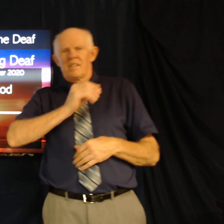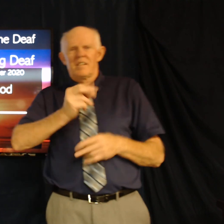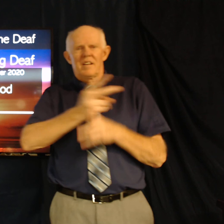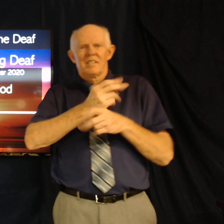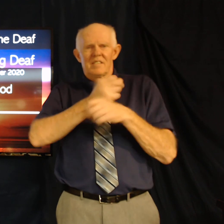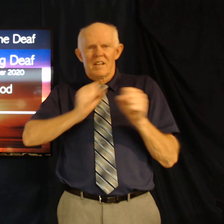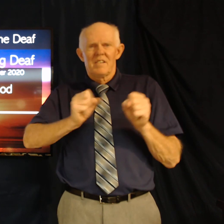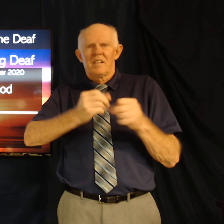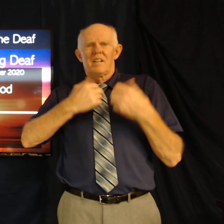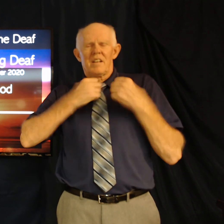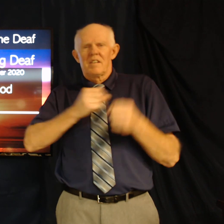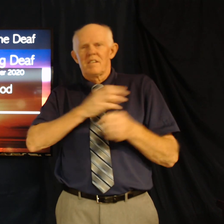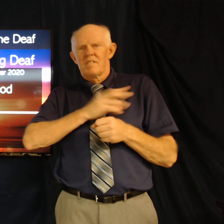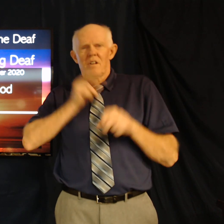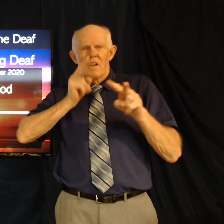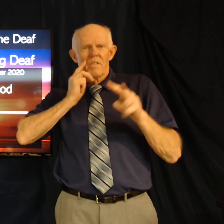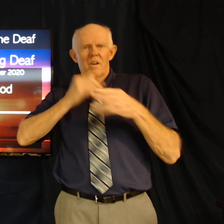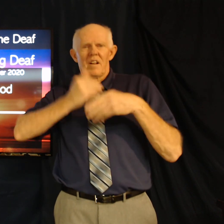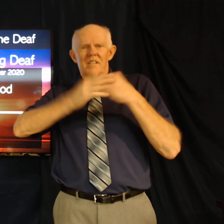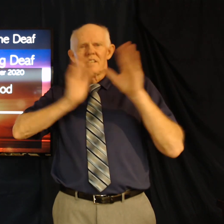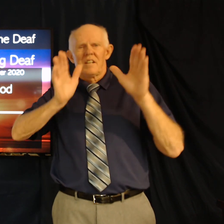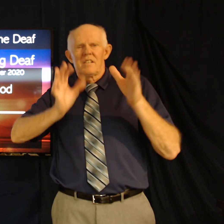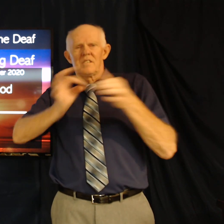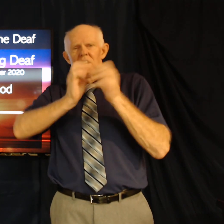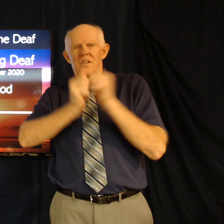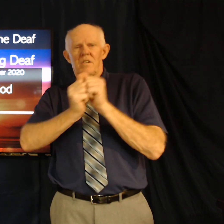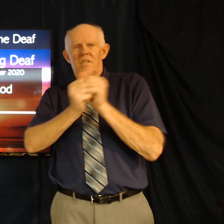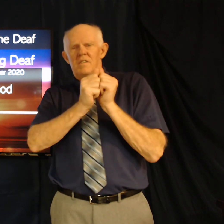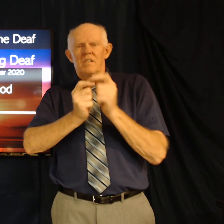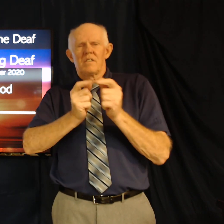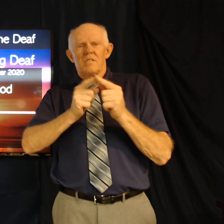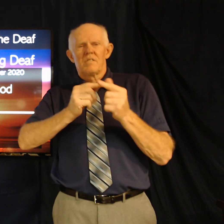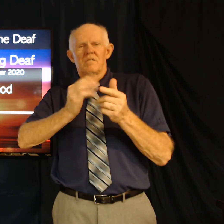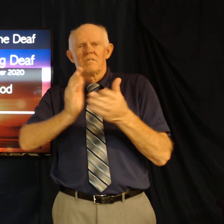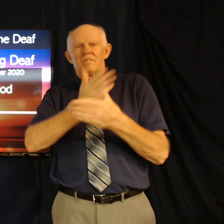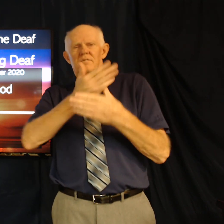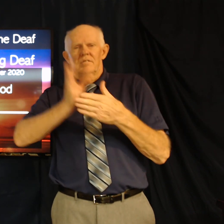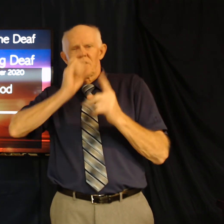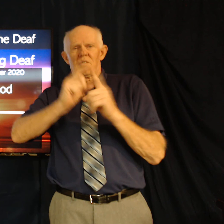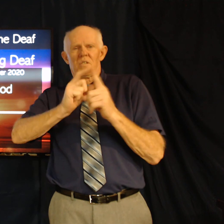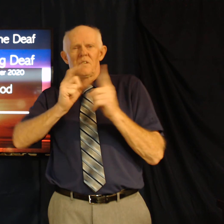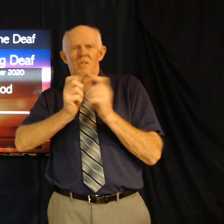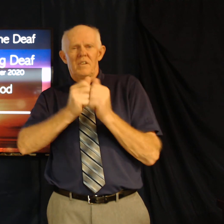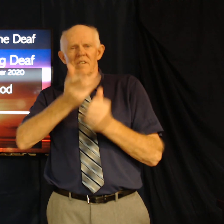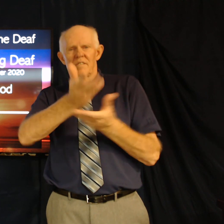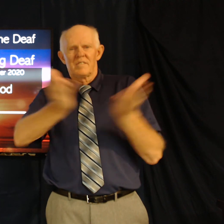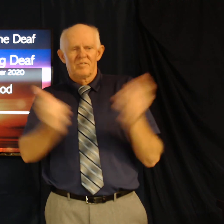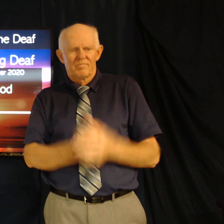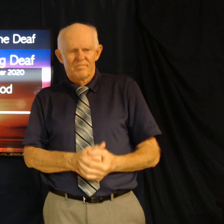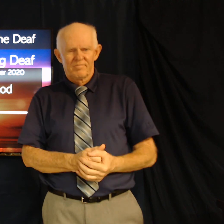Bless you for your time to watch and join with us as we share God's word.